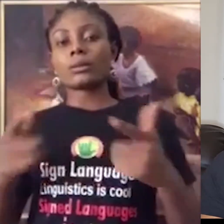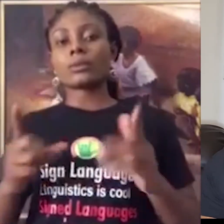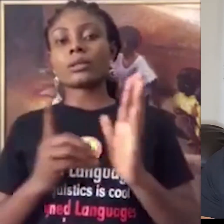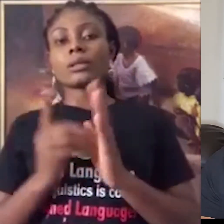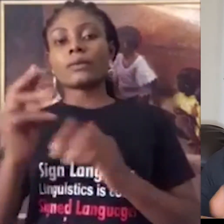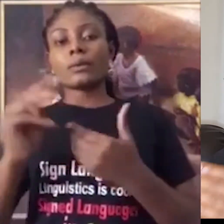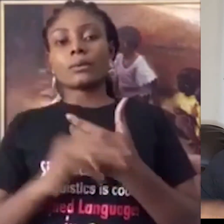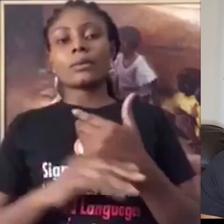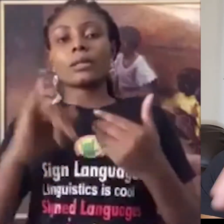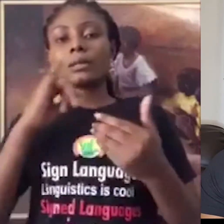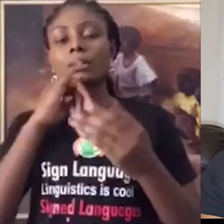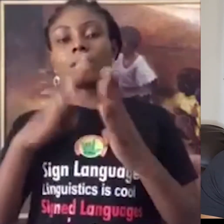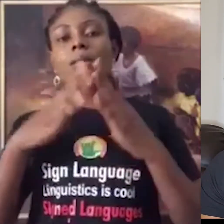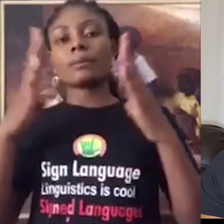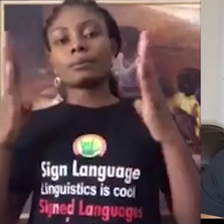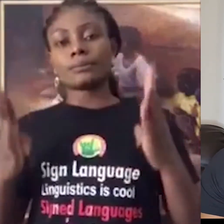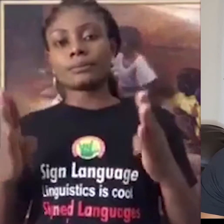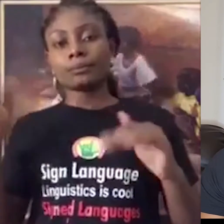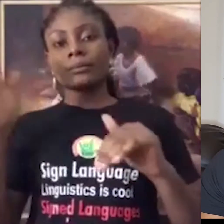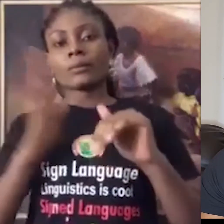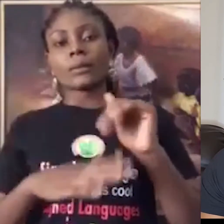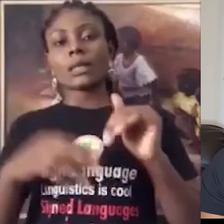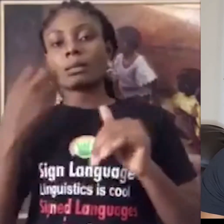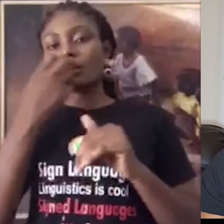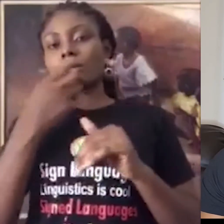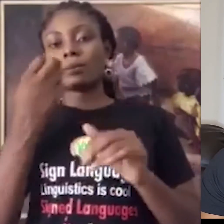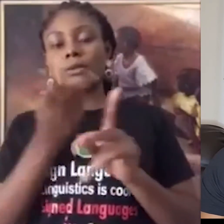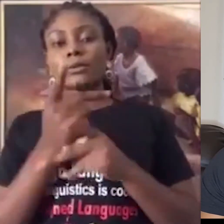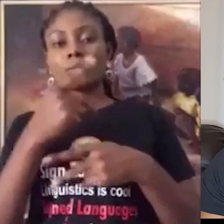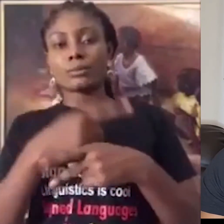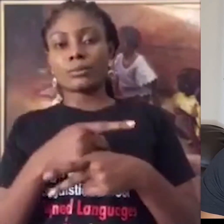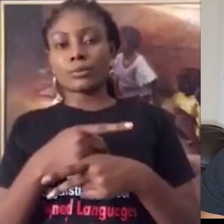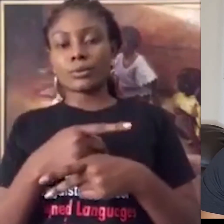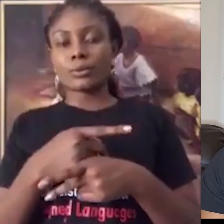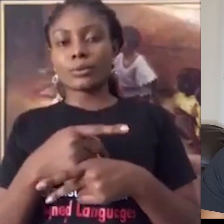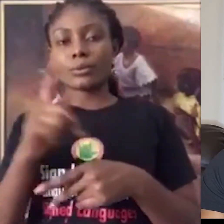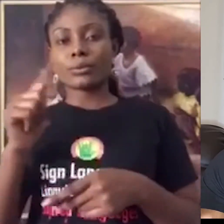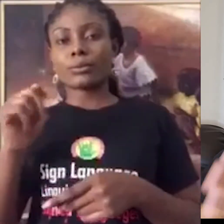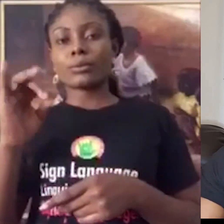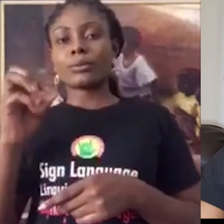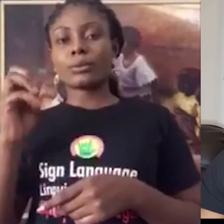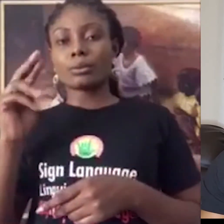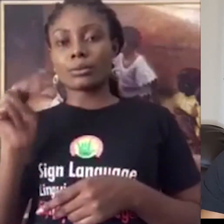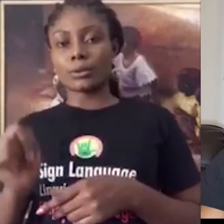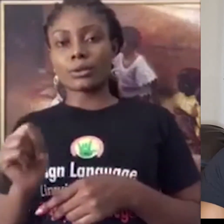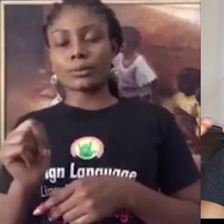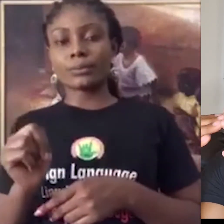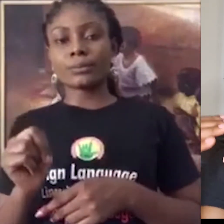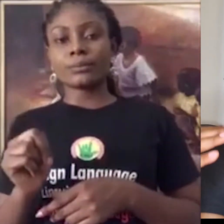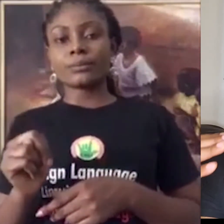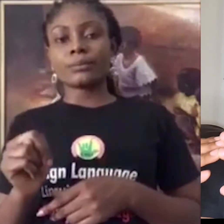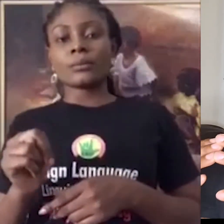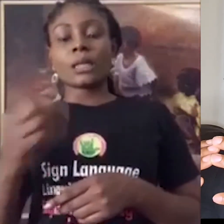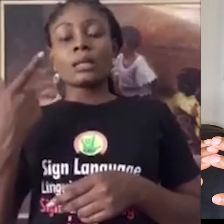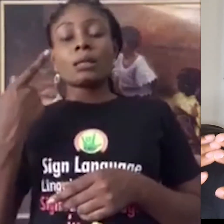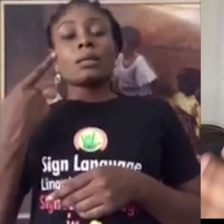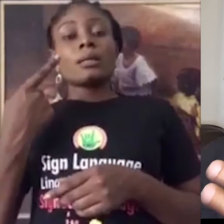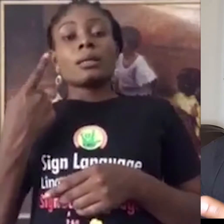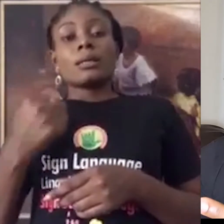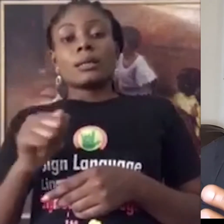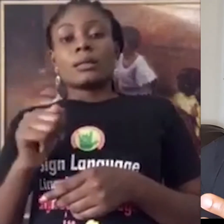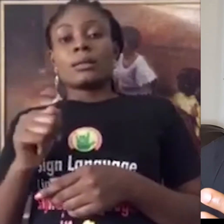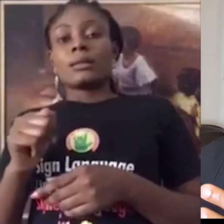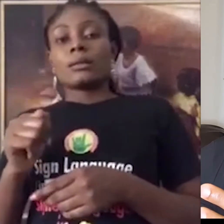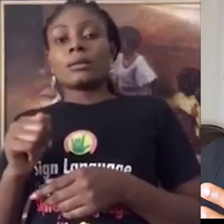language development is much broader than speech production. The